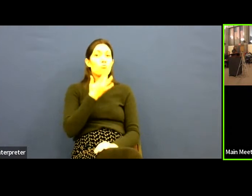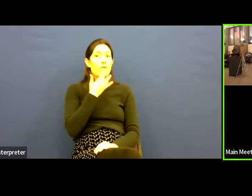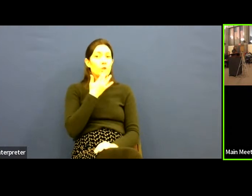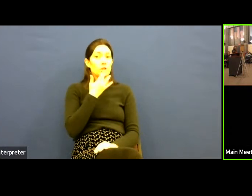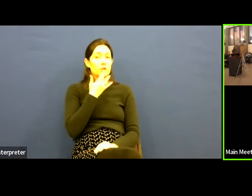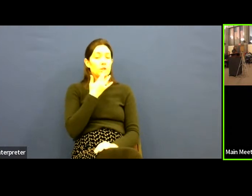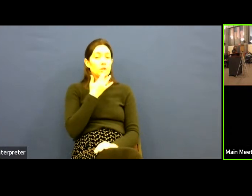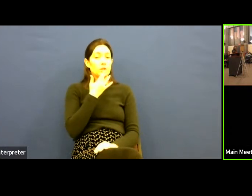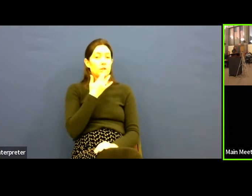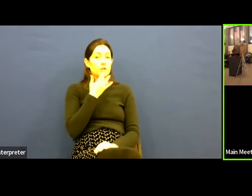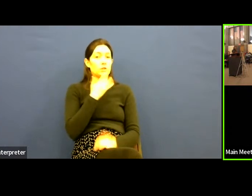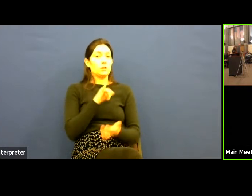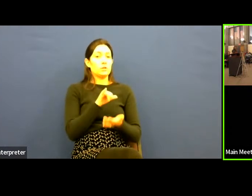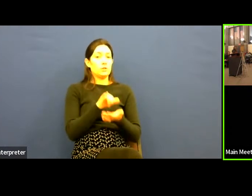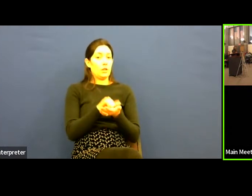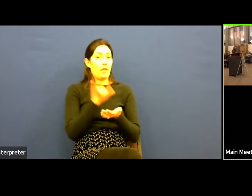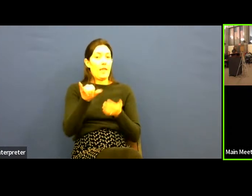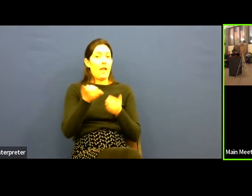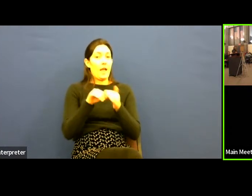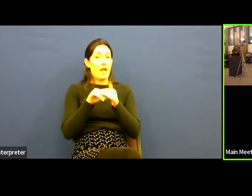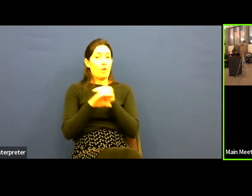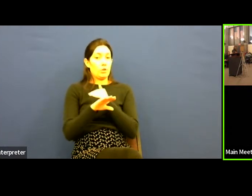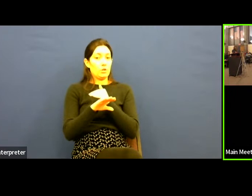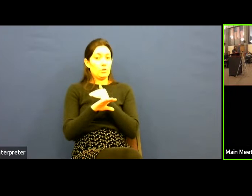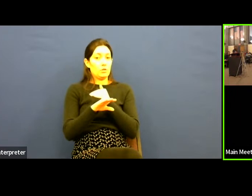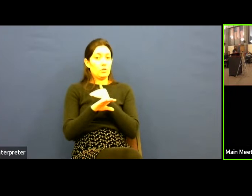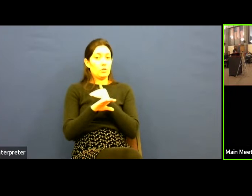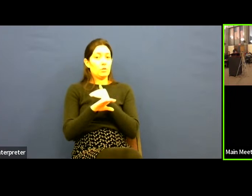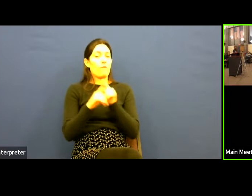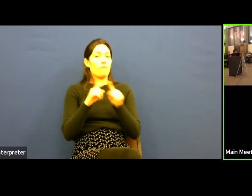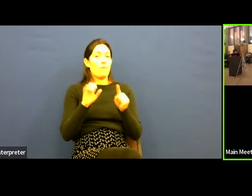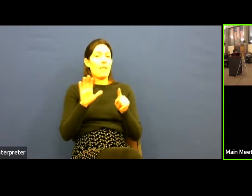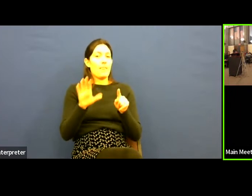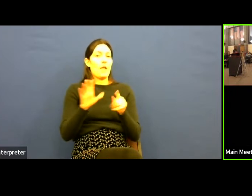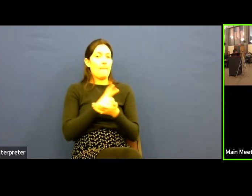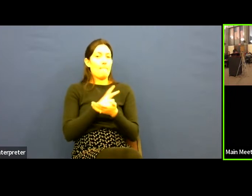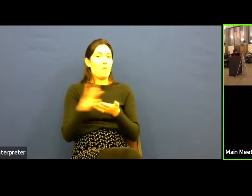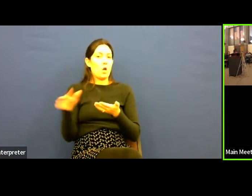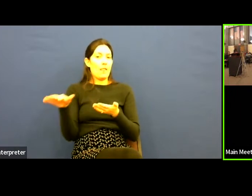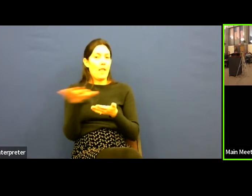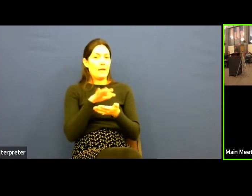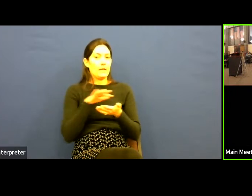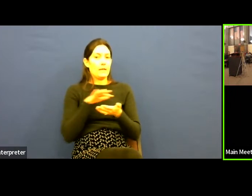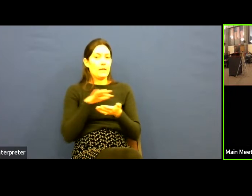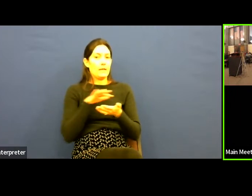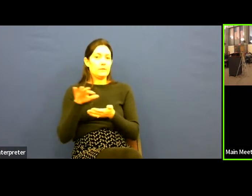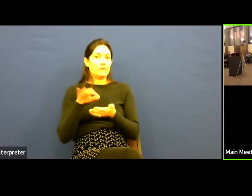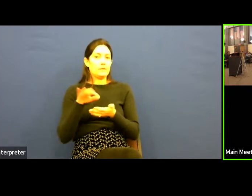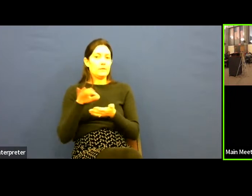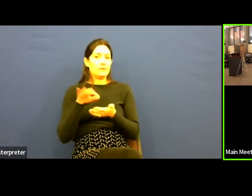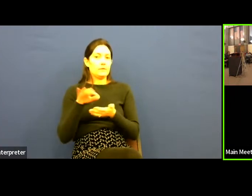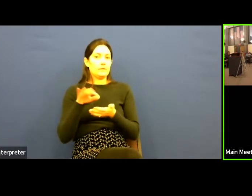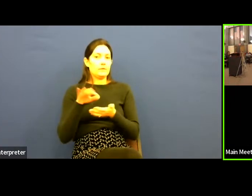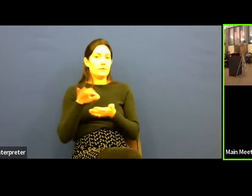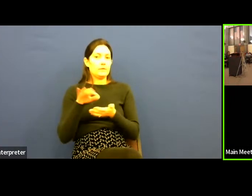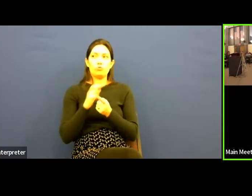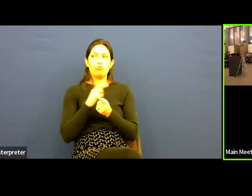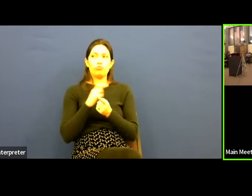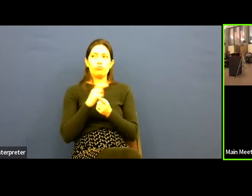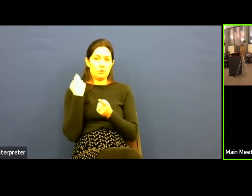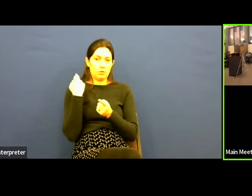member, would be that entrance would be off of their own parking lot so as to reduce the risk of it spilling out onto the crossroad.